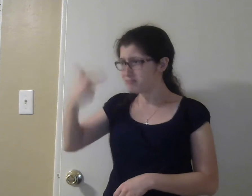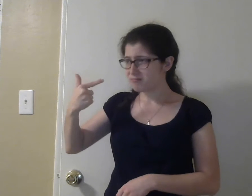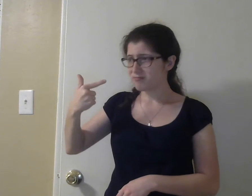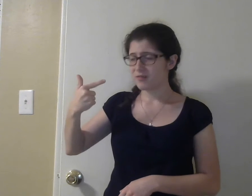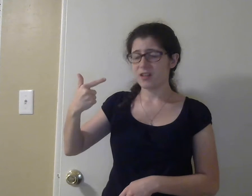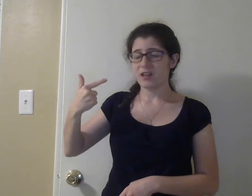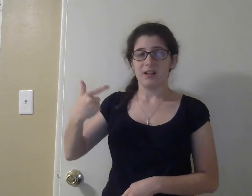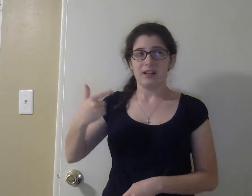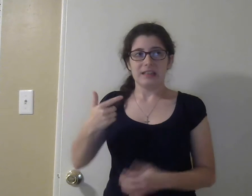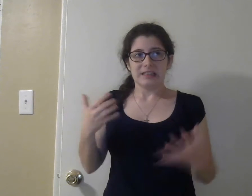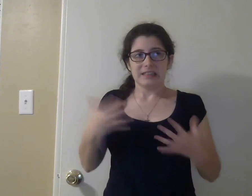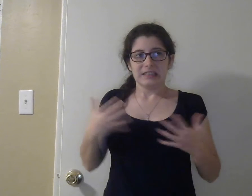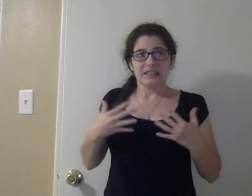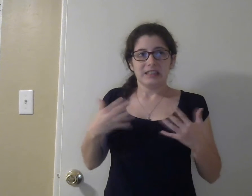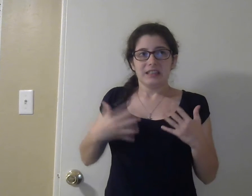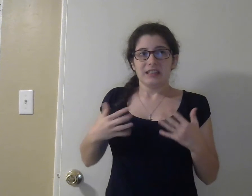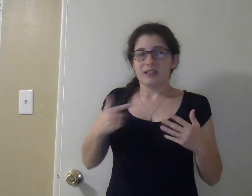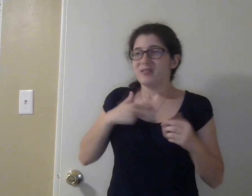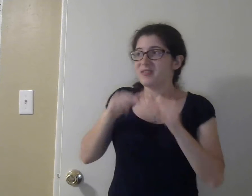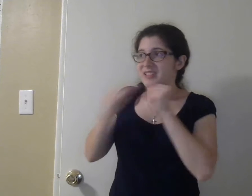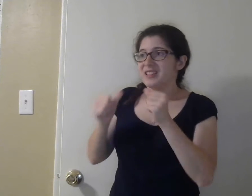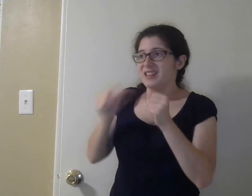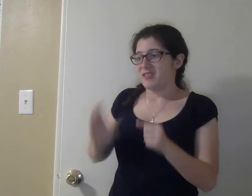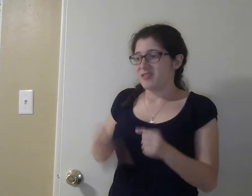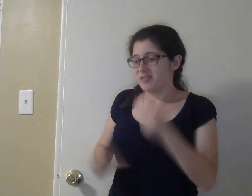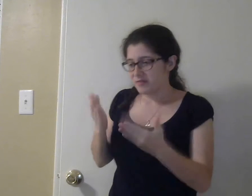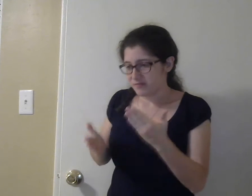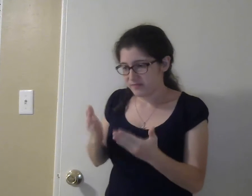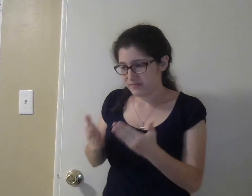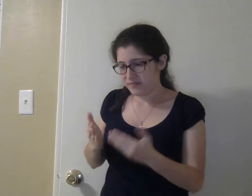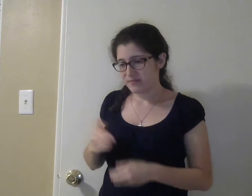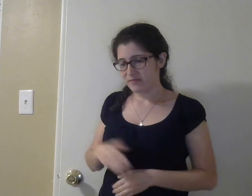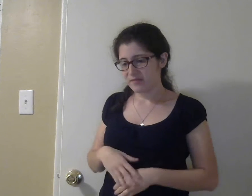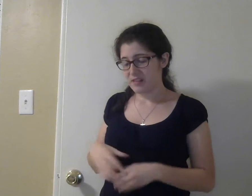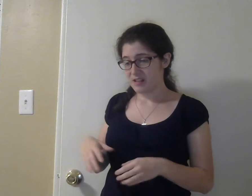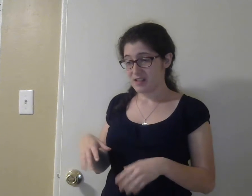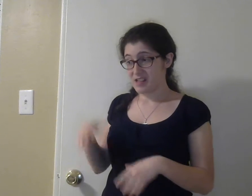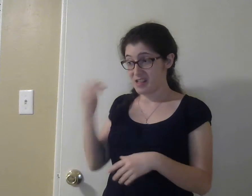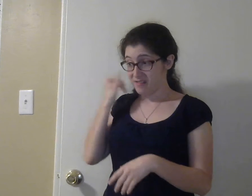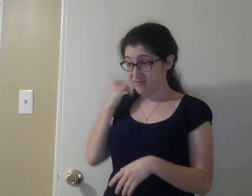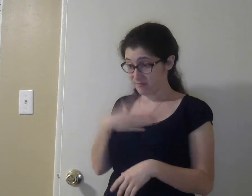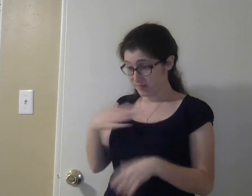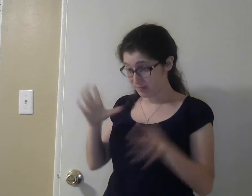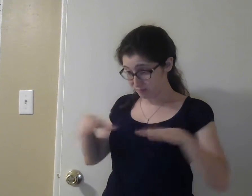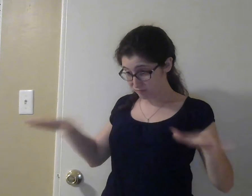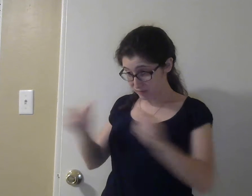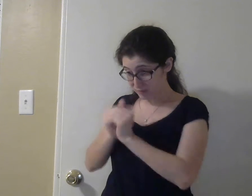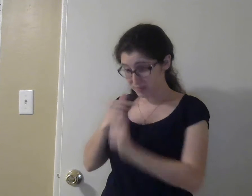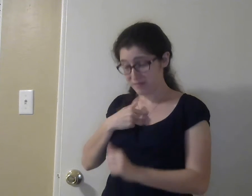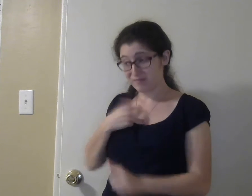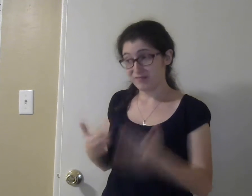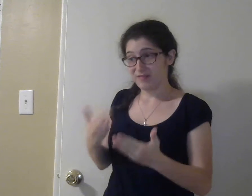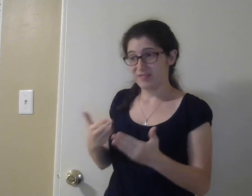Jesus warned us not to deny him on earth, but I can't help but wonder if doing it to save our life, even though we don't mean